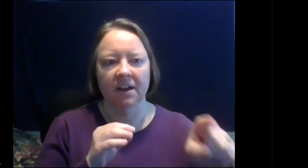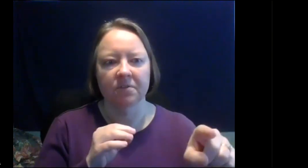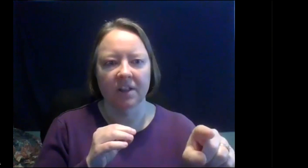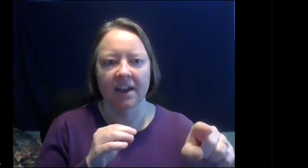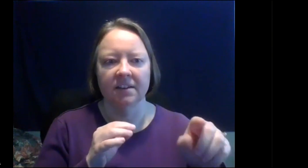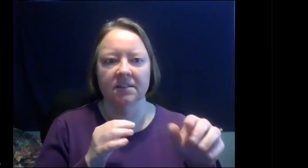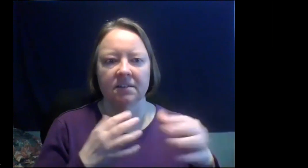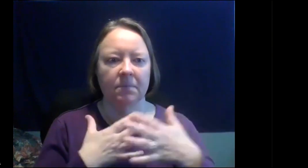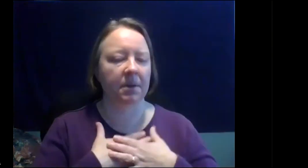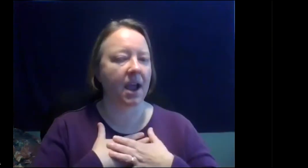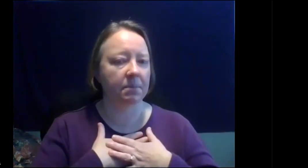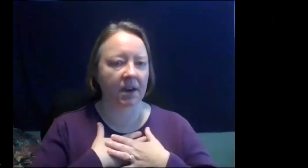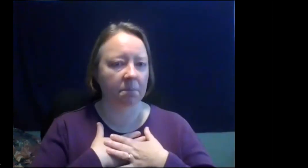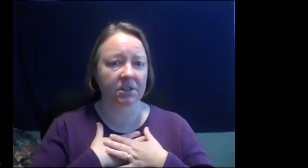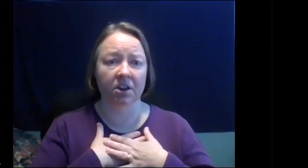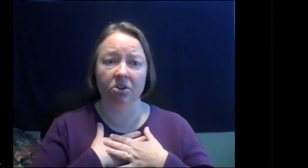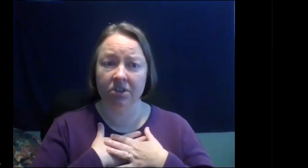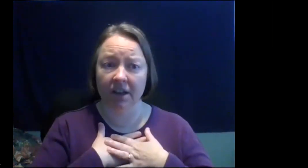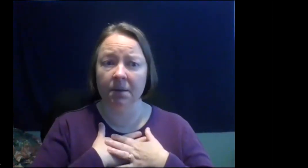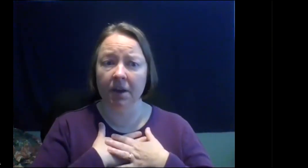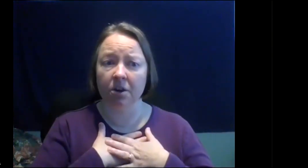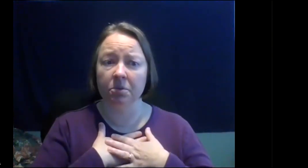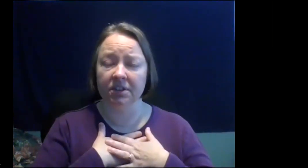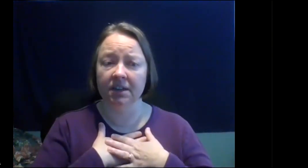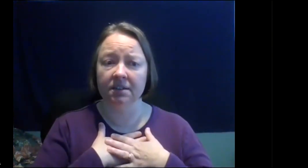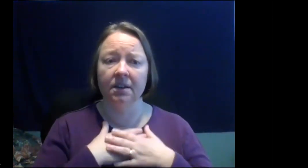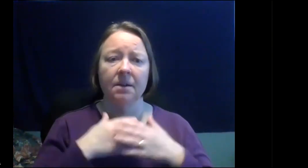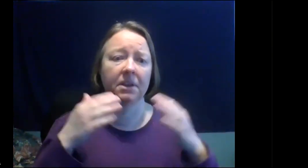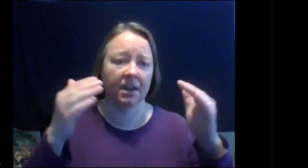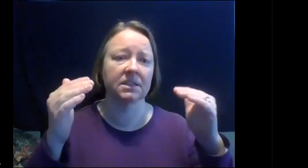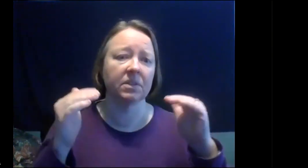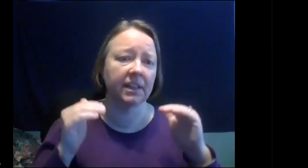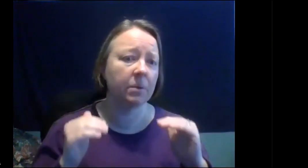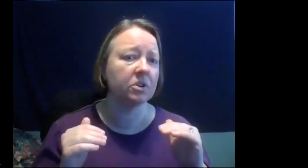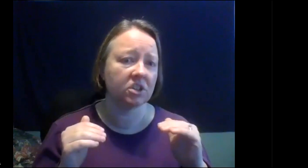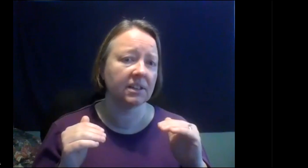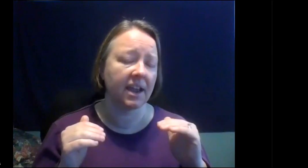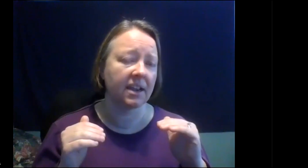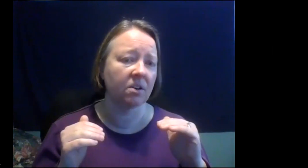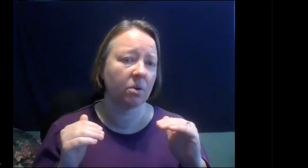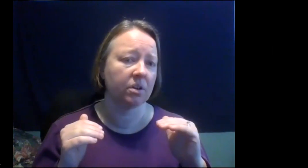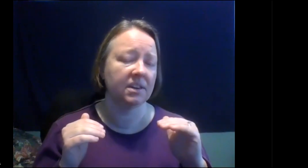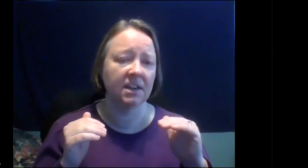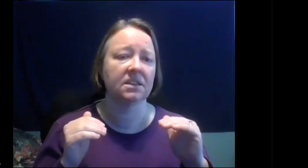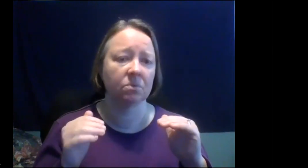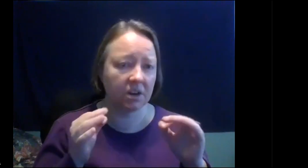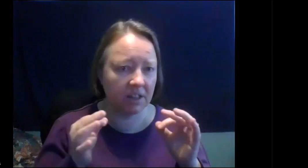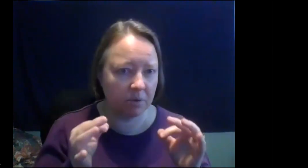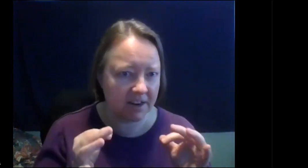deaf client, maybe I'm not able to understand them 100% because of a language delay or the need to really break